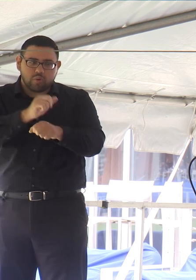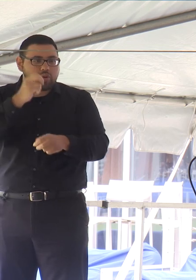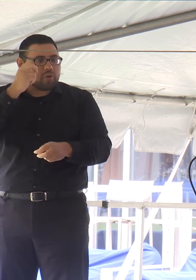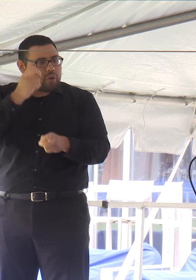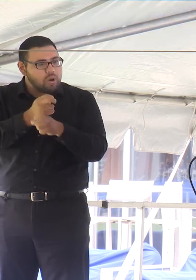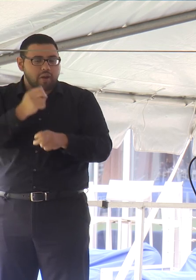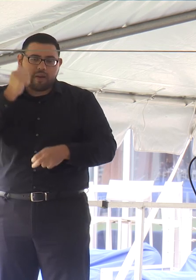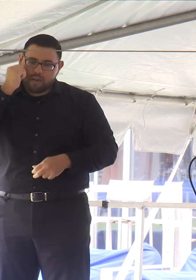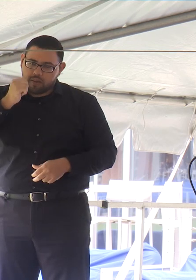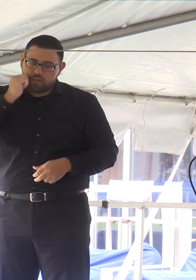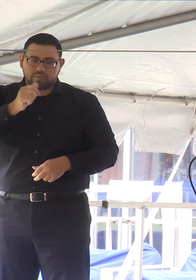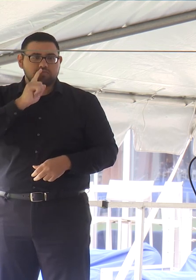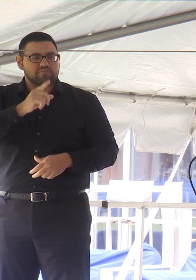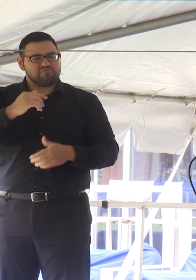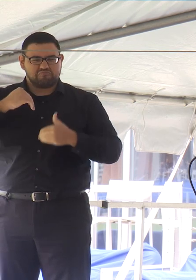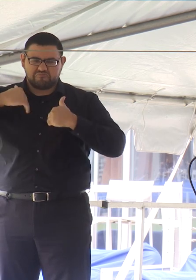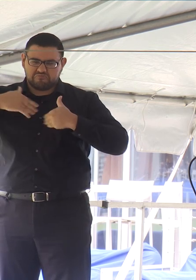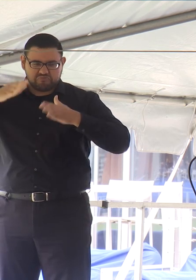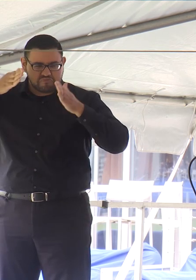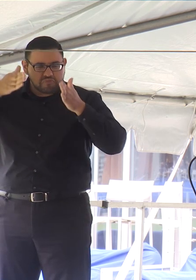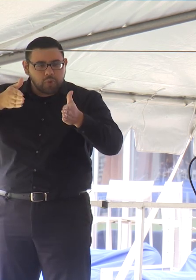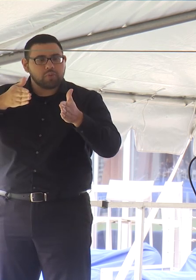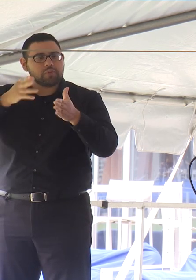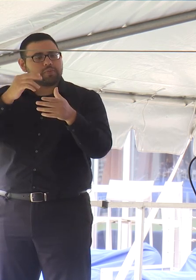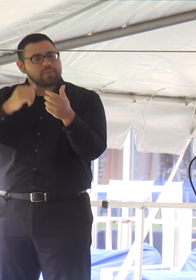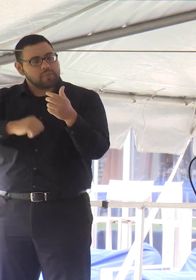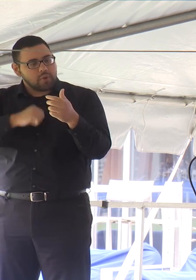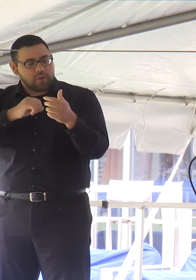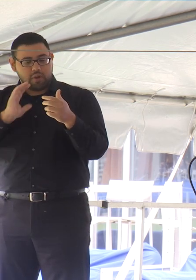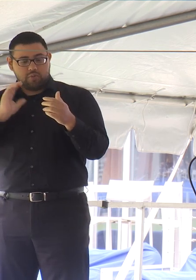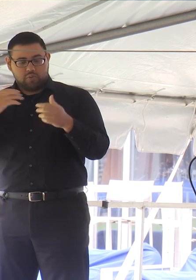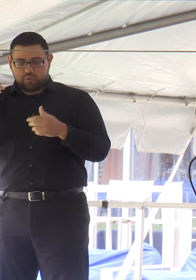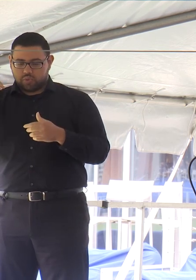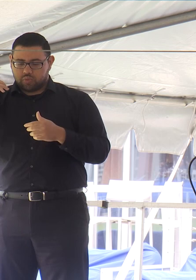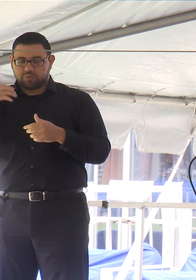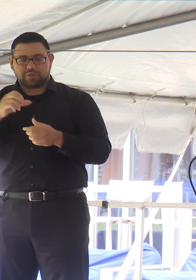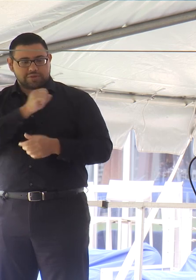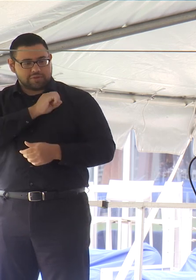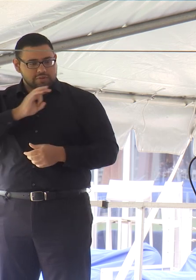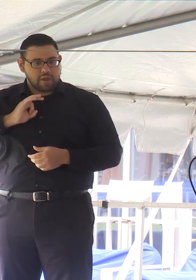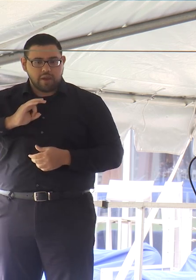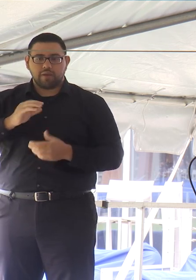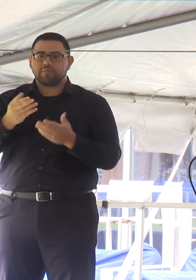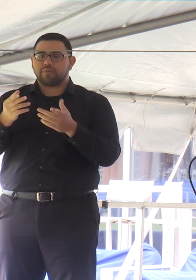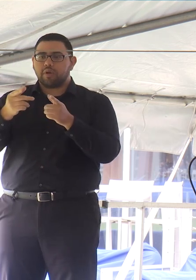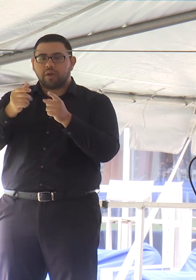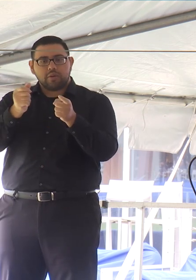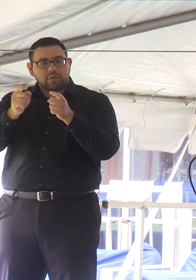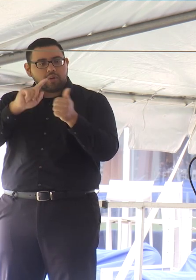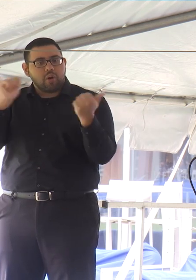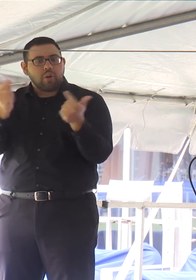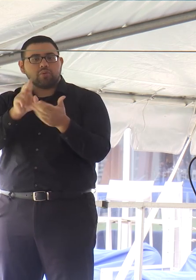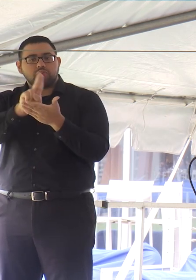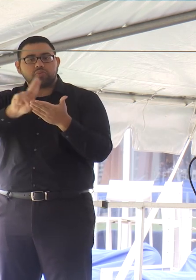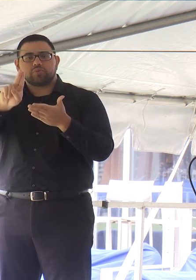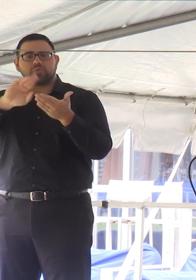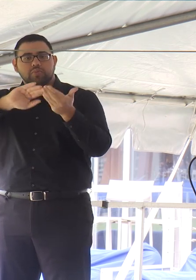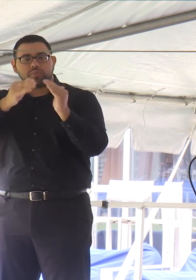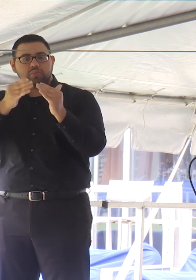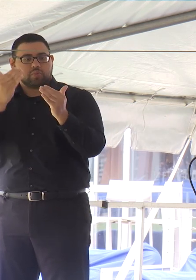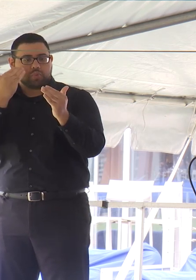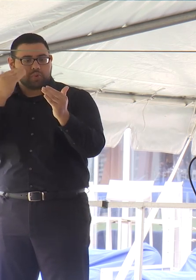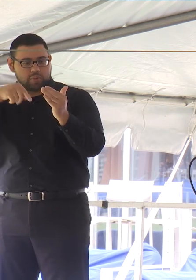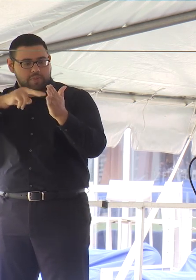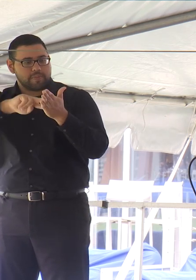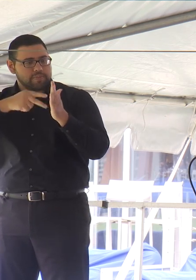day. We're going to work tirelessly to make you proud. Our coaches, our staff, our administrators, our entire university community, we know